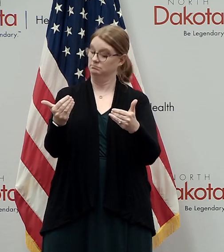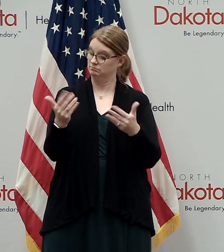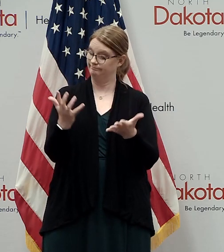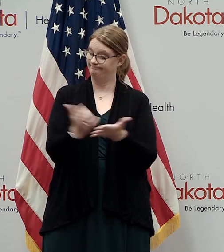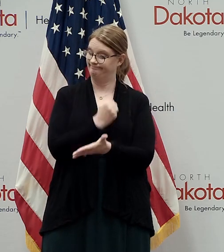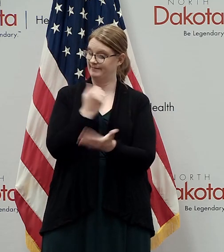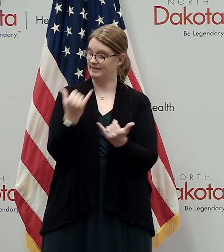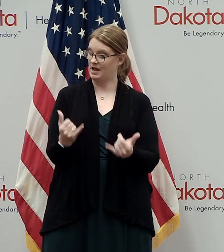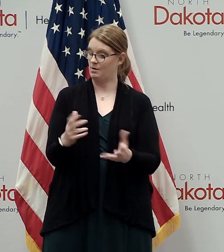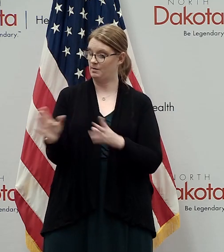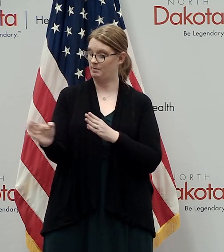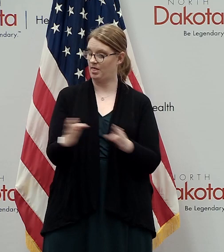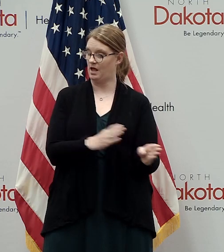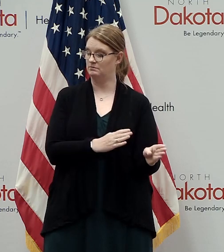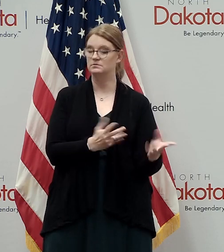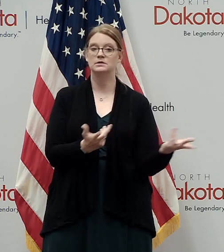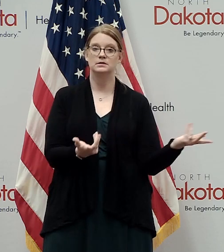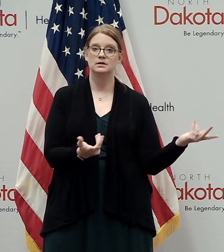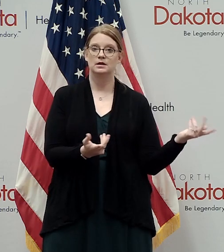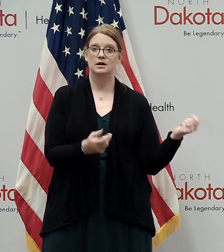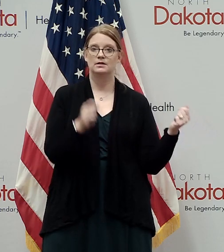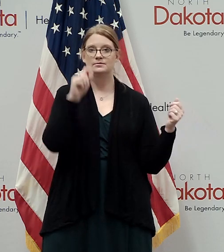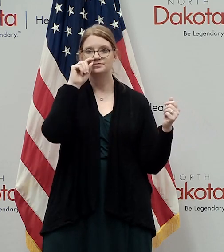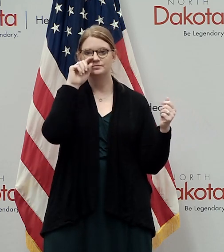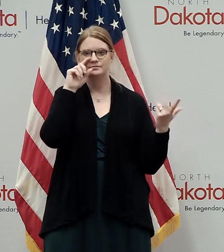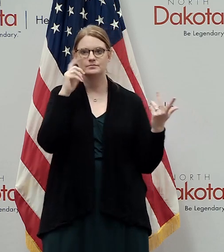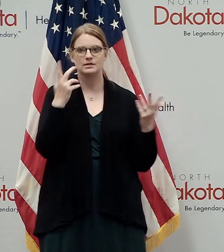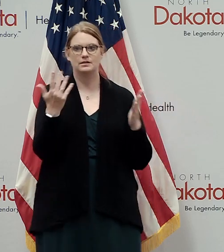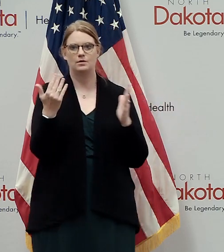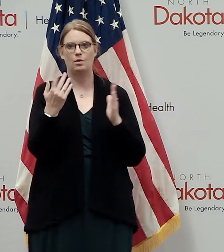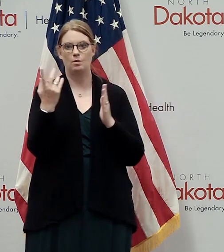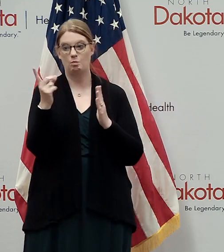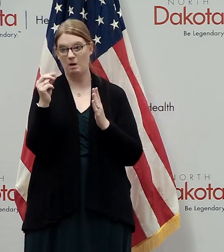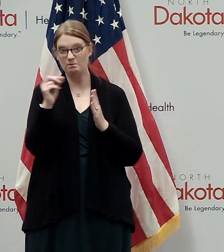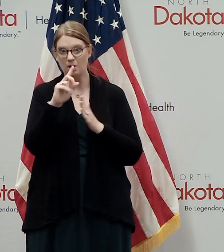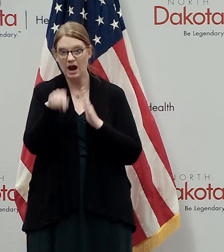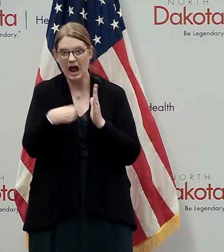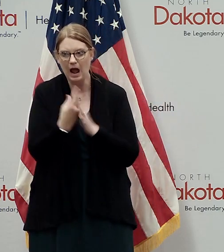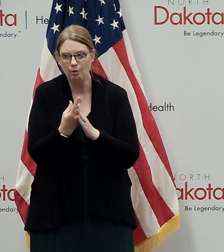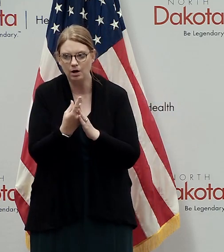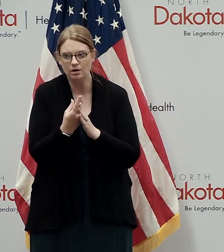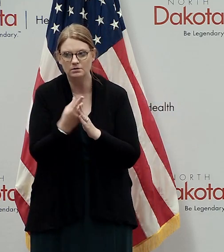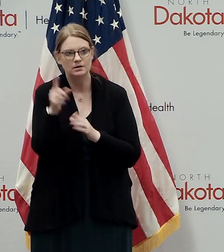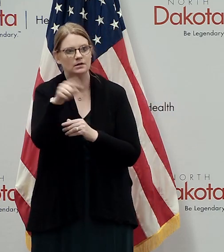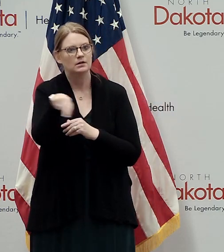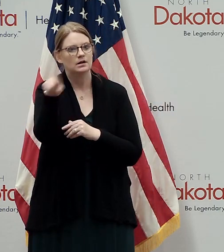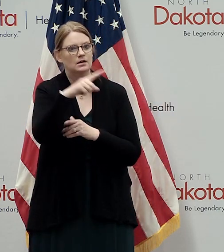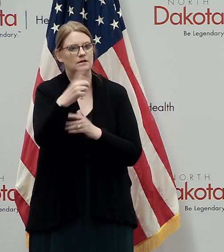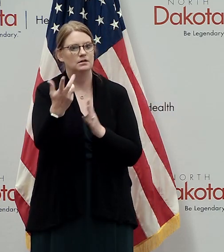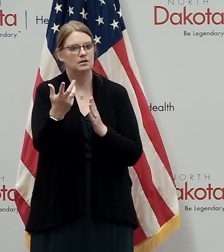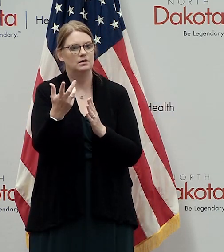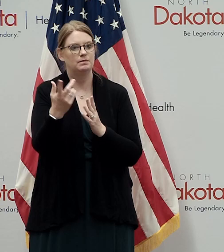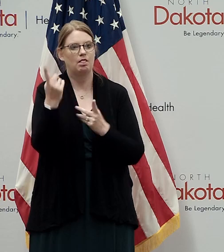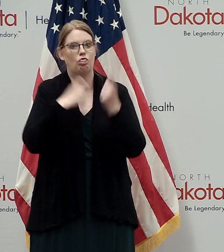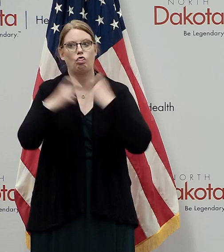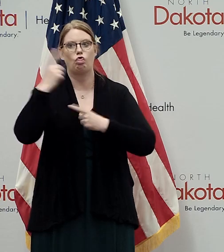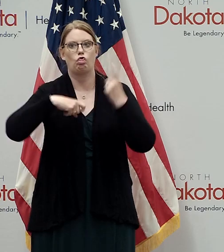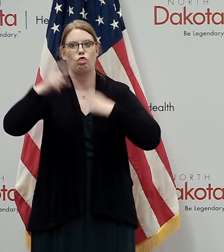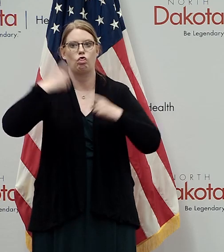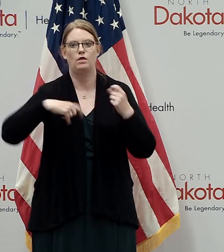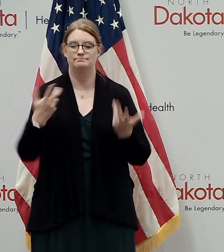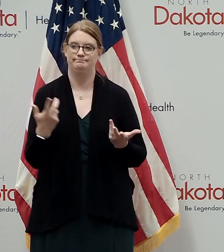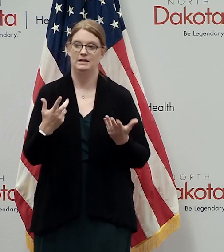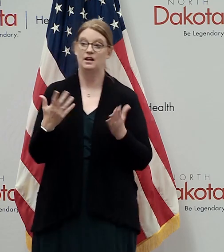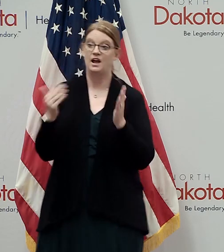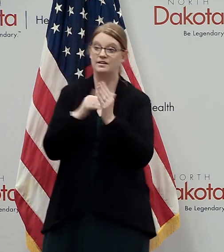to think through, because I'm sure if we spent another hour here, all of you could come up with another hour's worth of questions. I could give you another